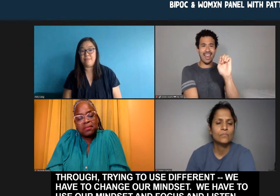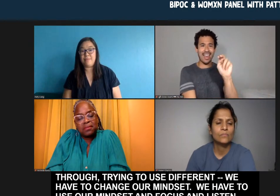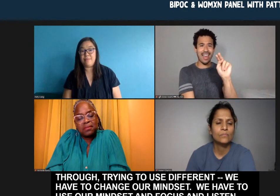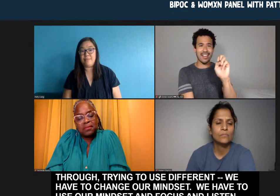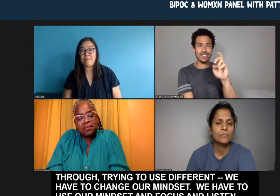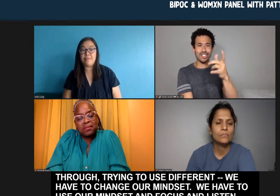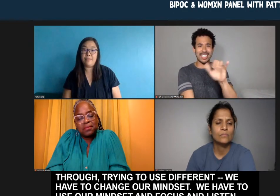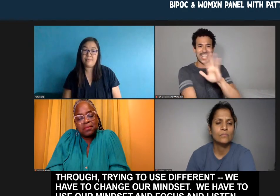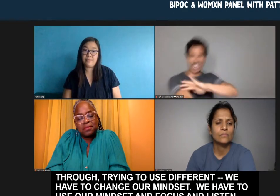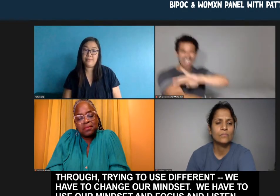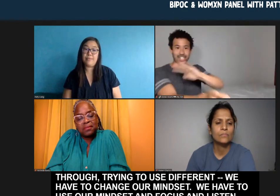I feel like the energy,